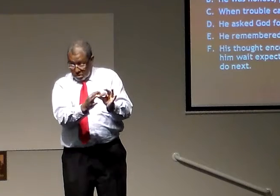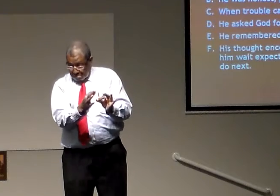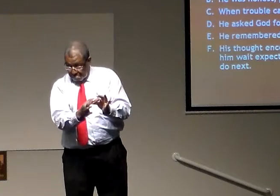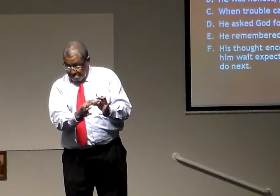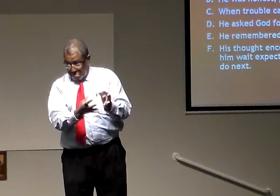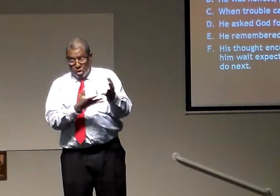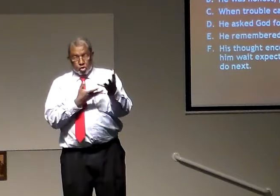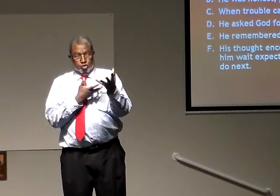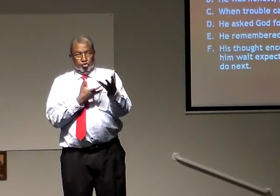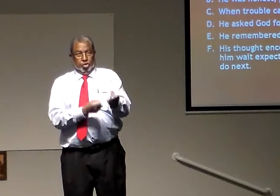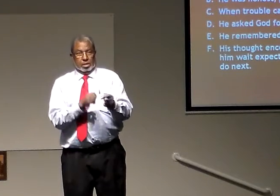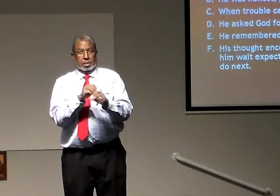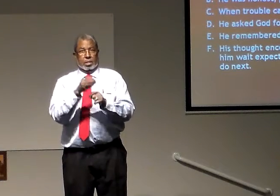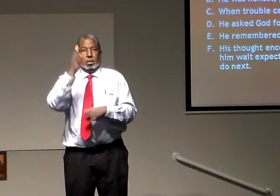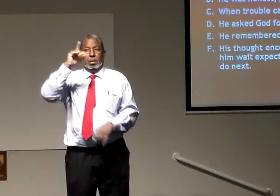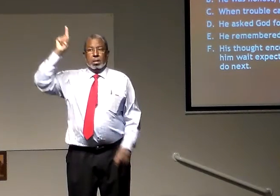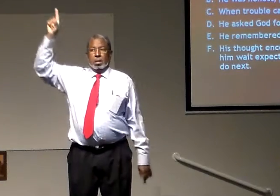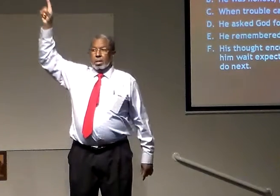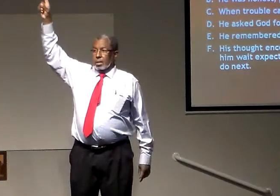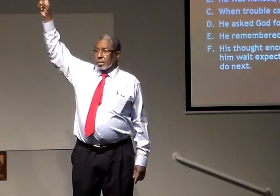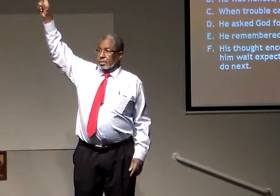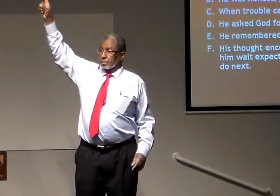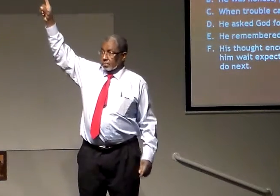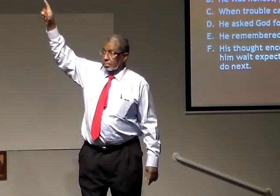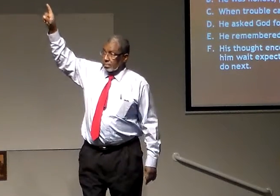He had faith and that he trusted in God.